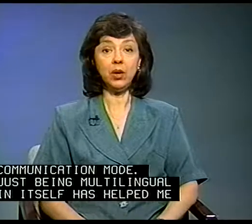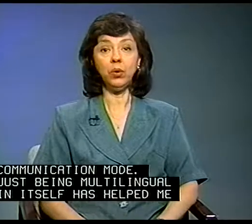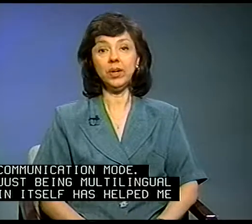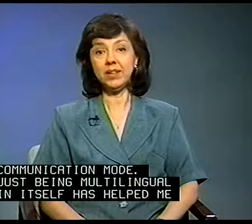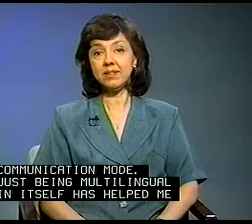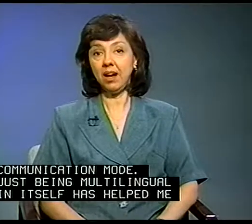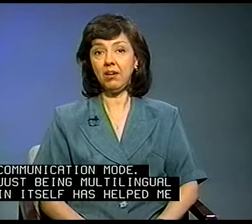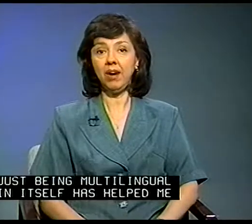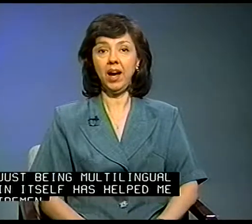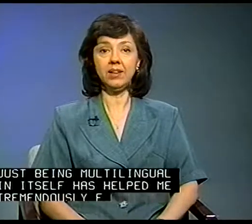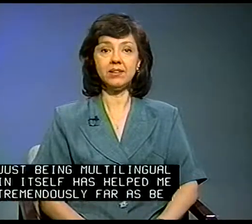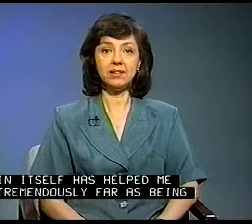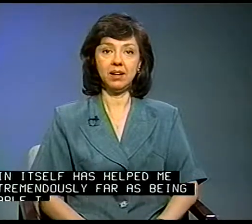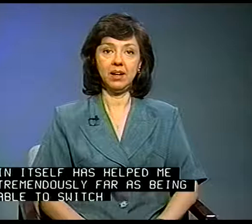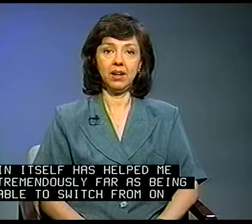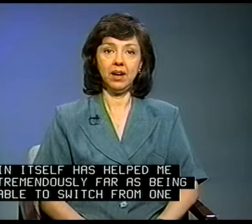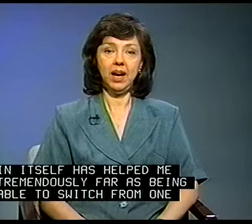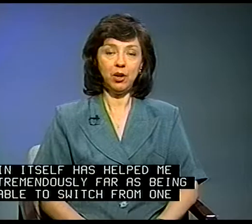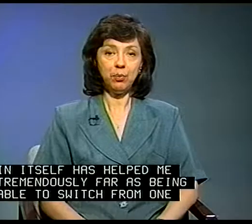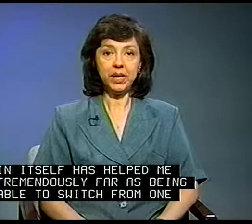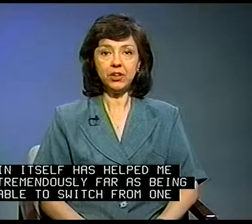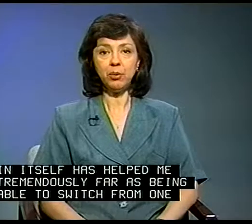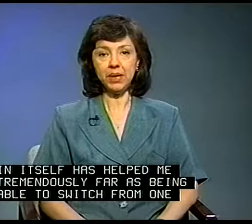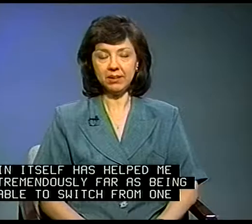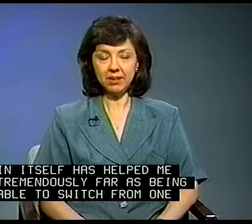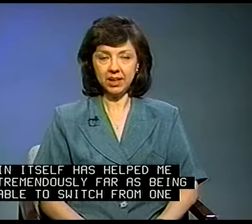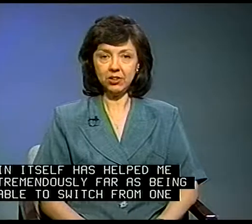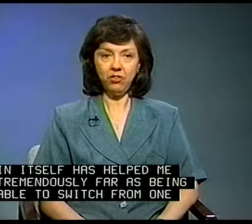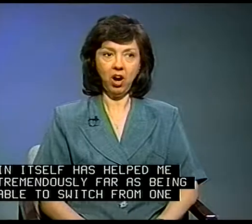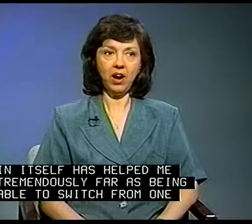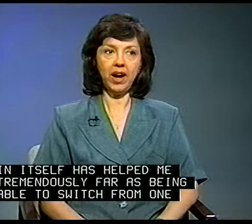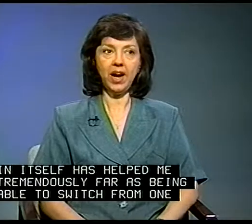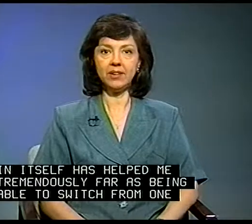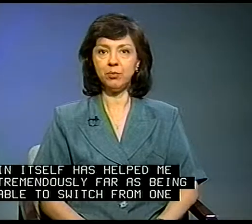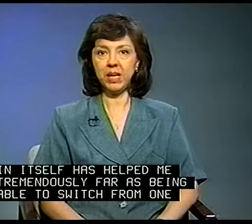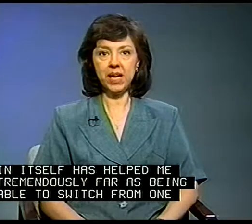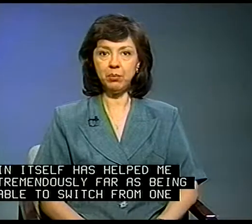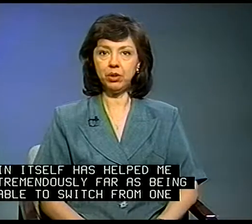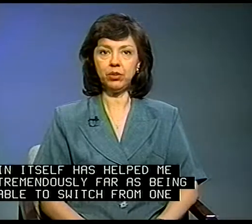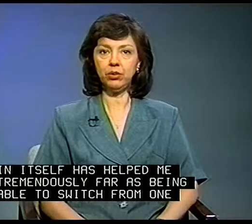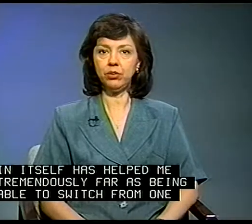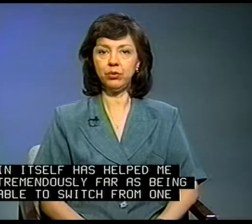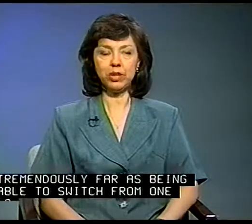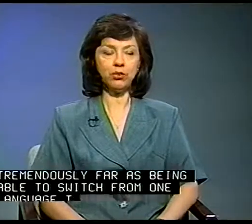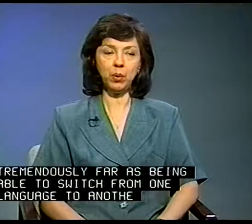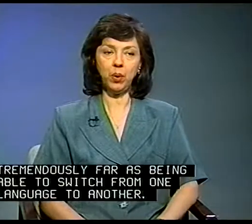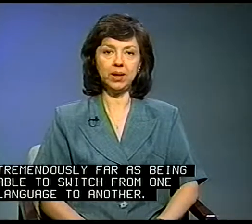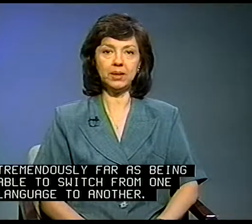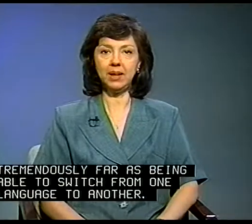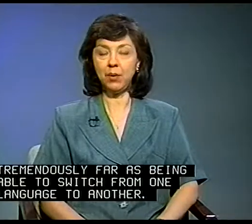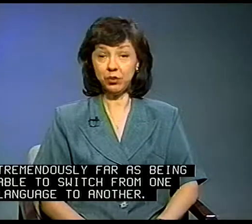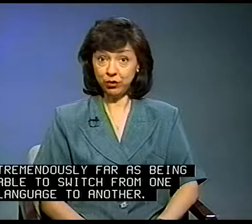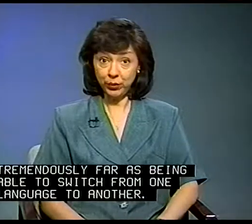multilingual in itself has helped me tremendously as far as being able to switch from one language to